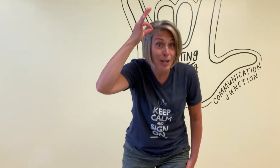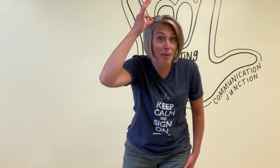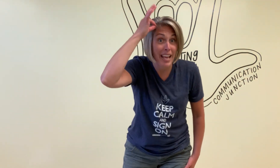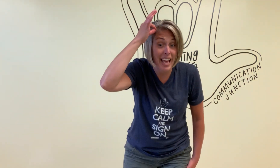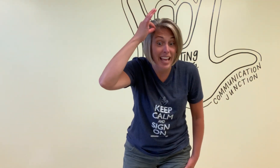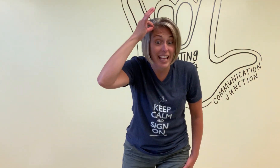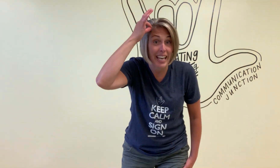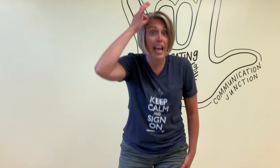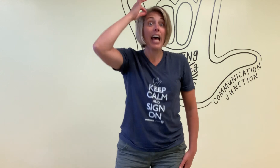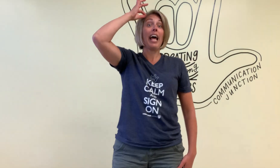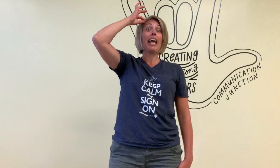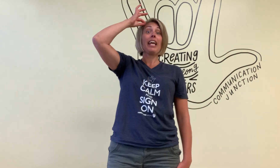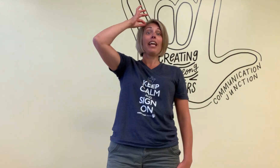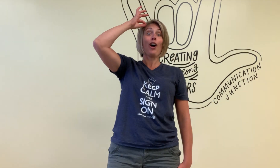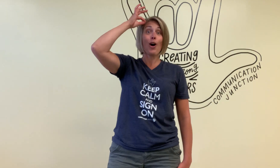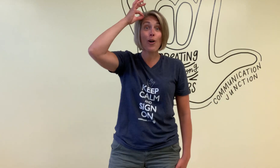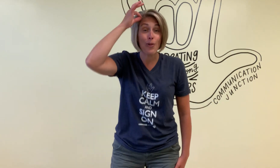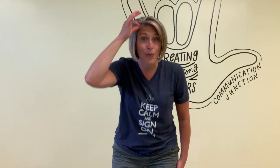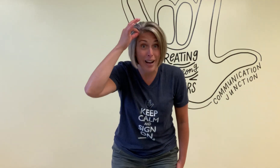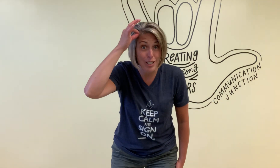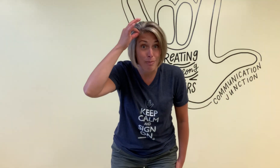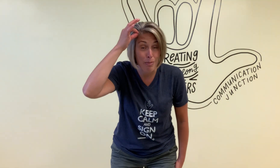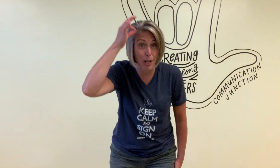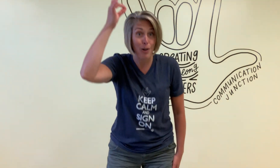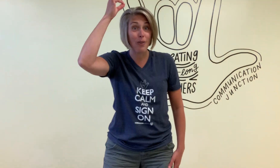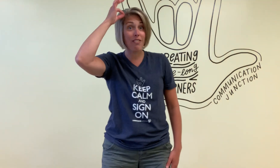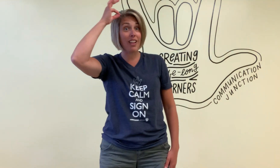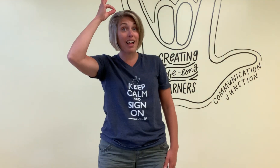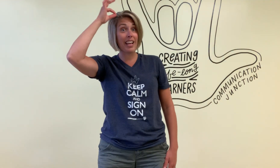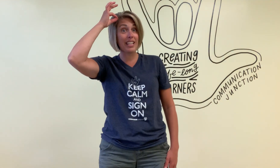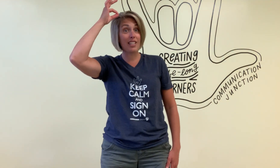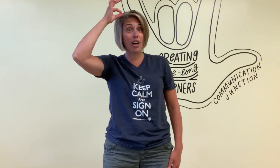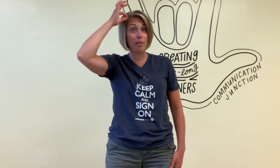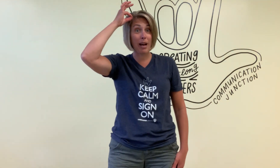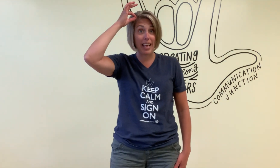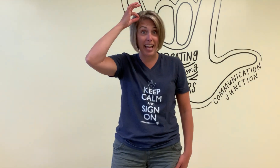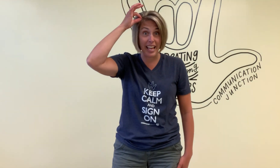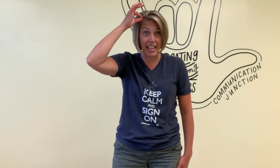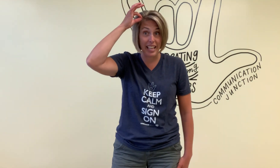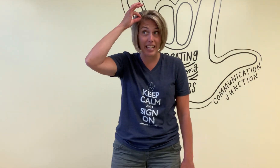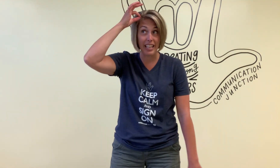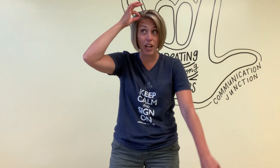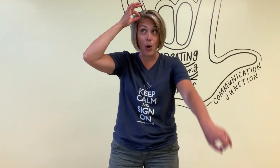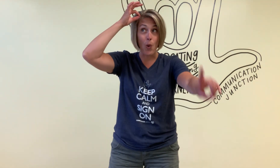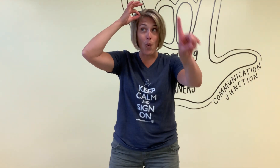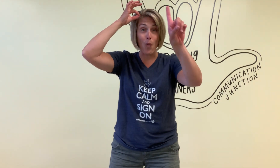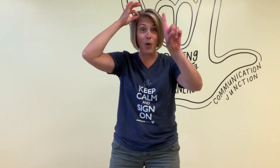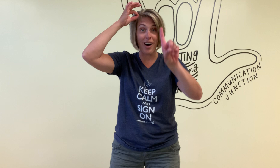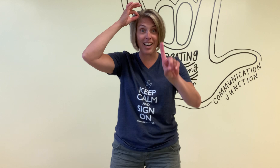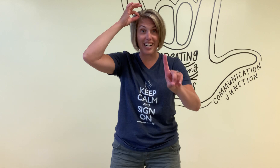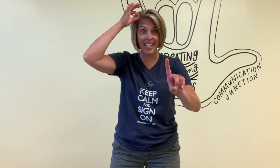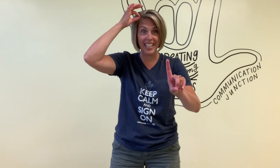my head. Hey ho, watch me blow. A fly is on my head.